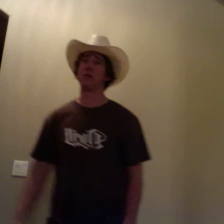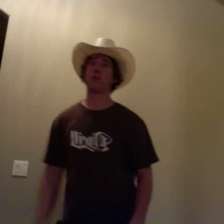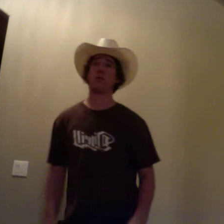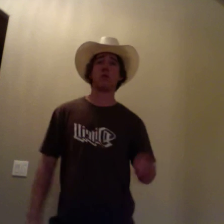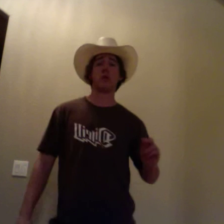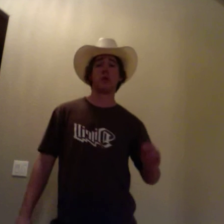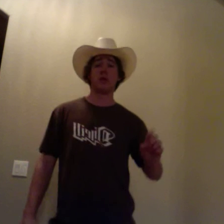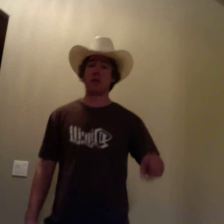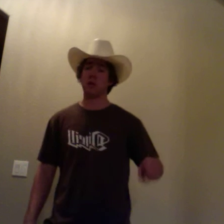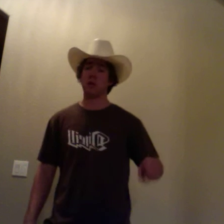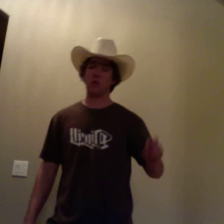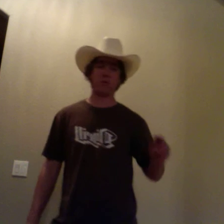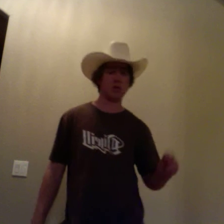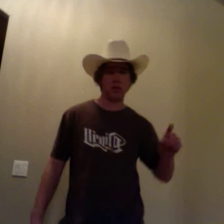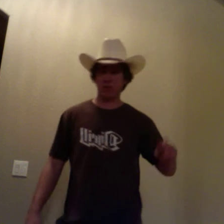Ain't no need, ain't no need.